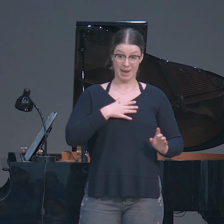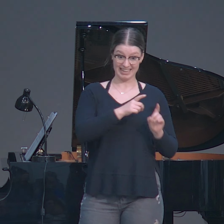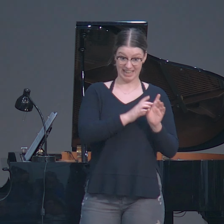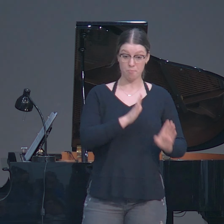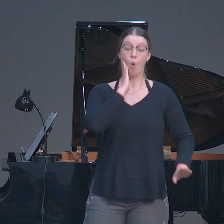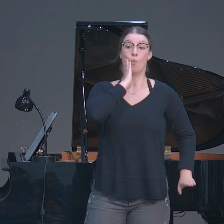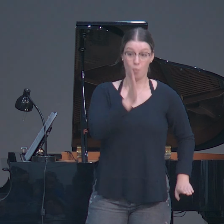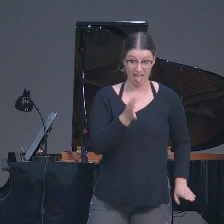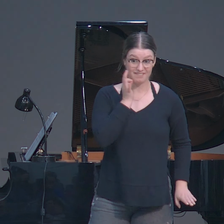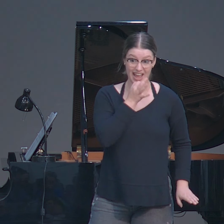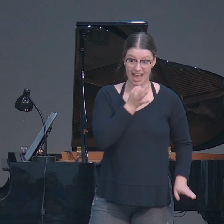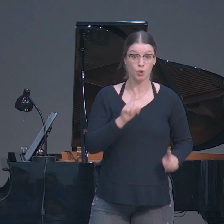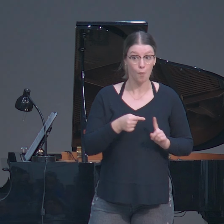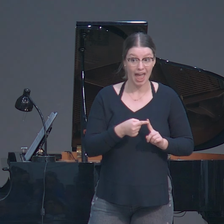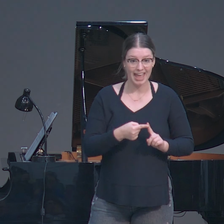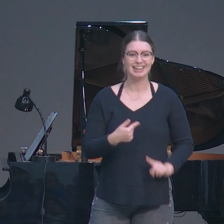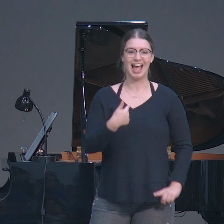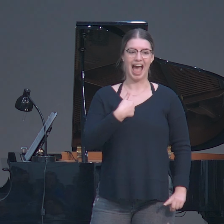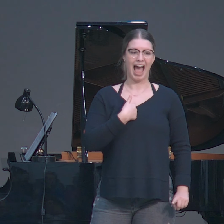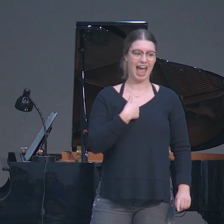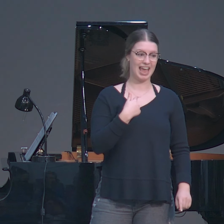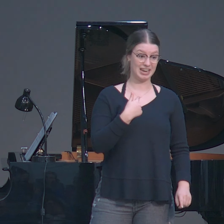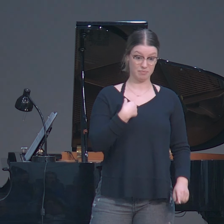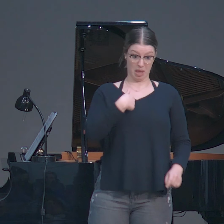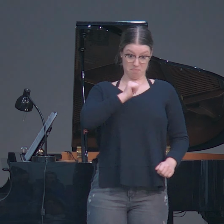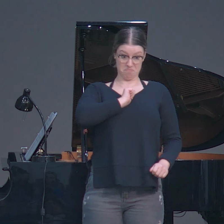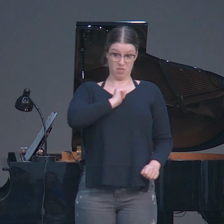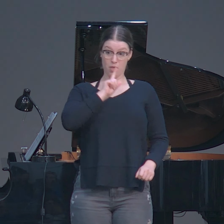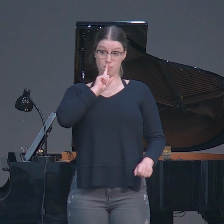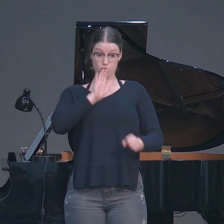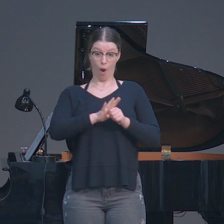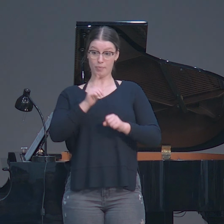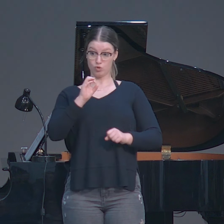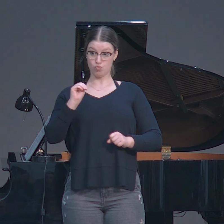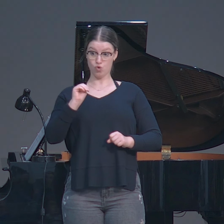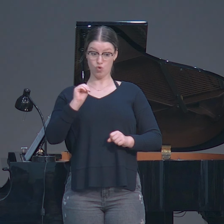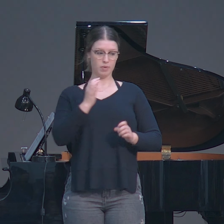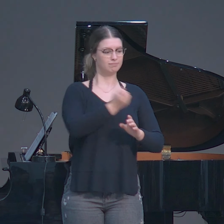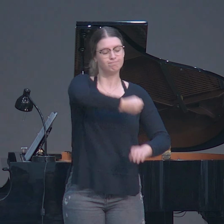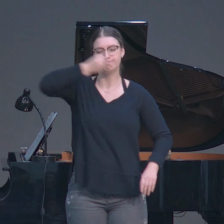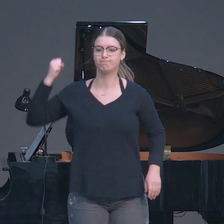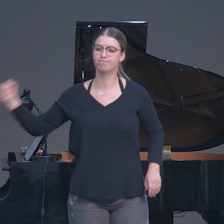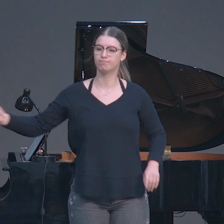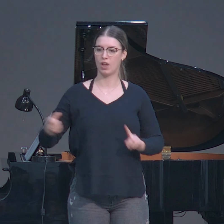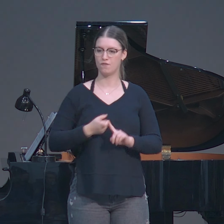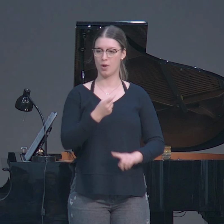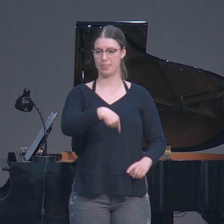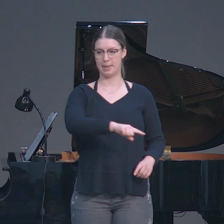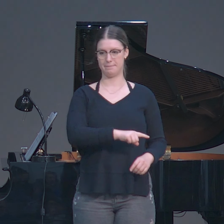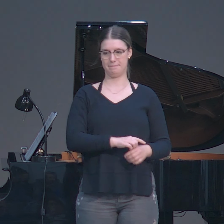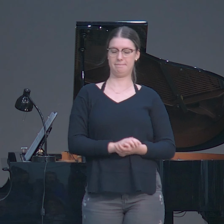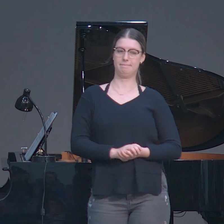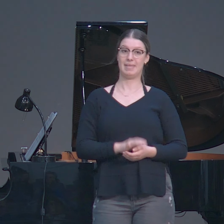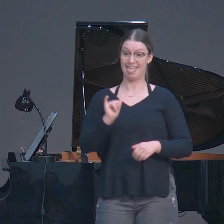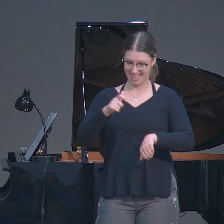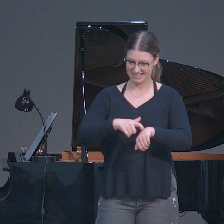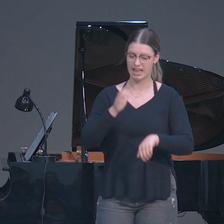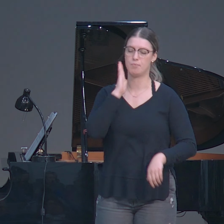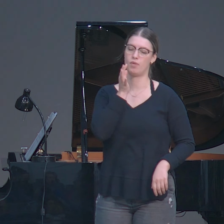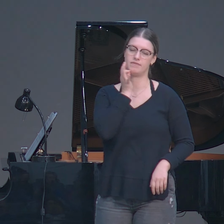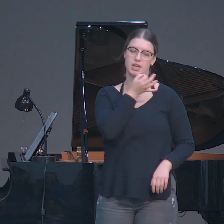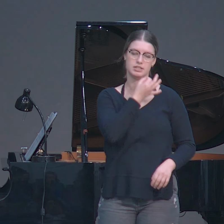They will fast when I, the promised bridegroom, am taken away.